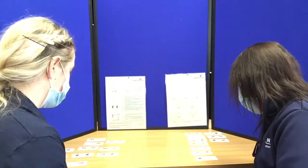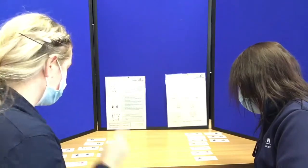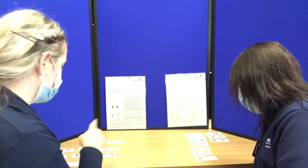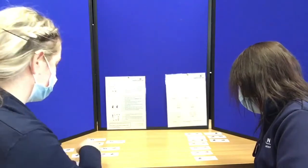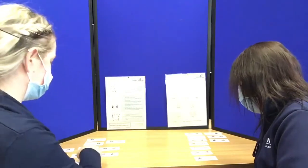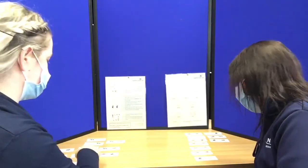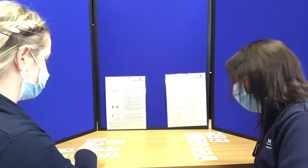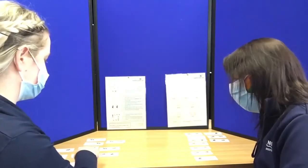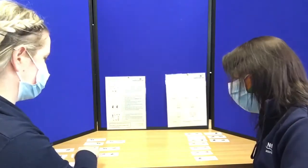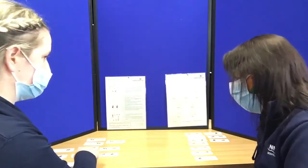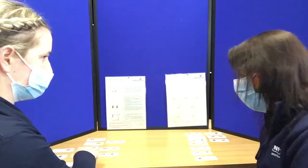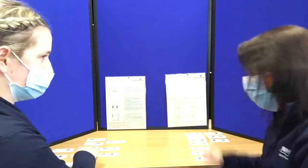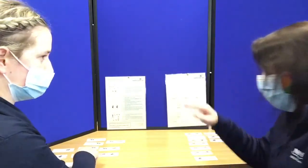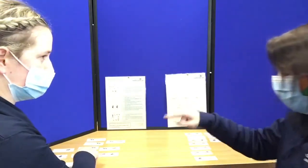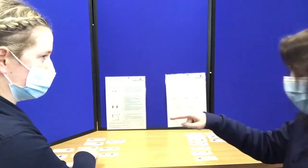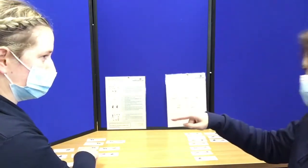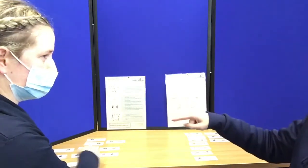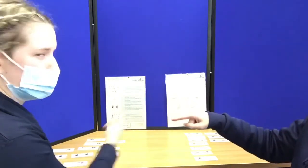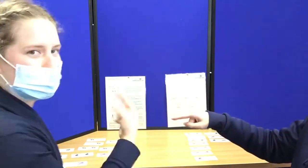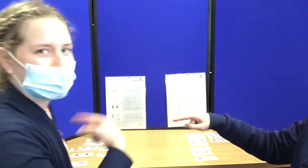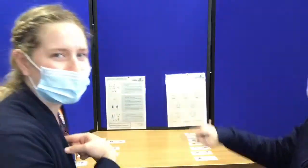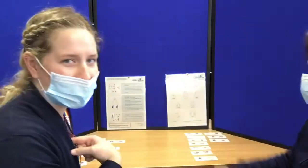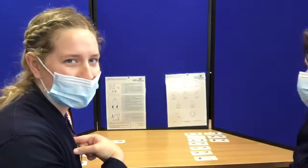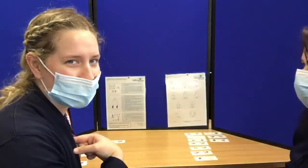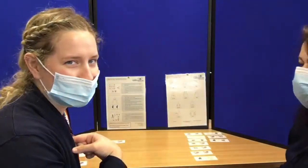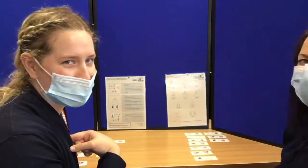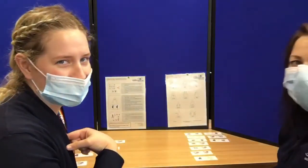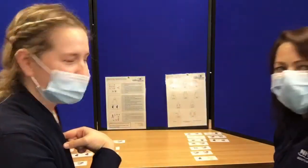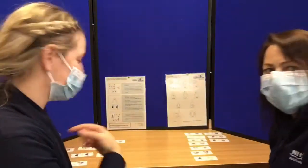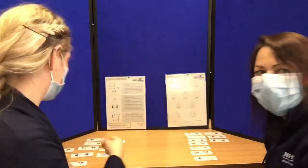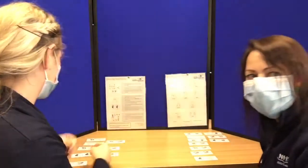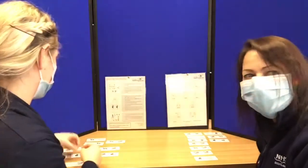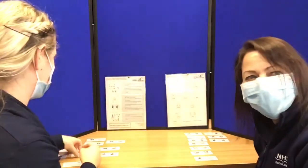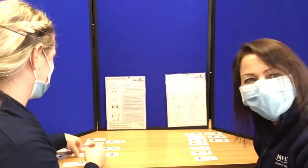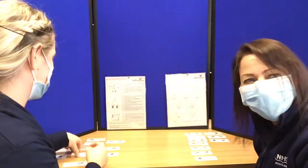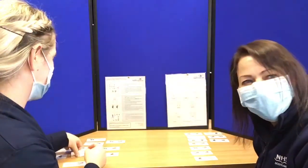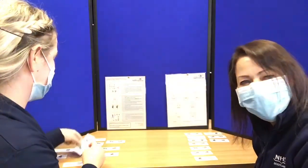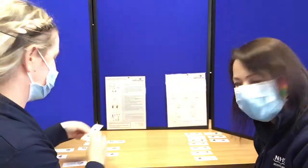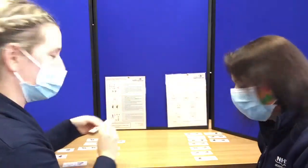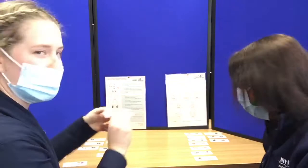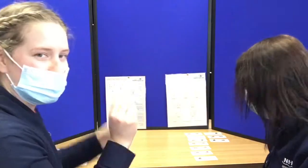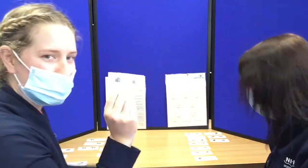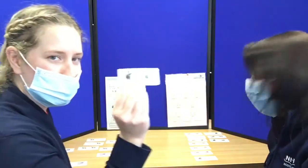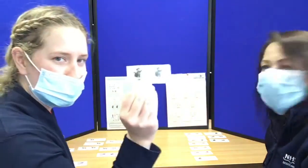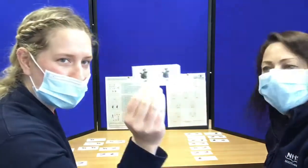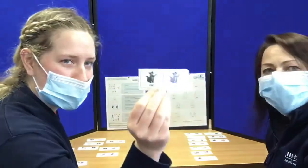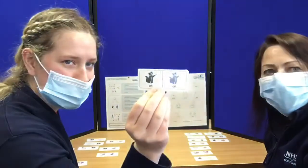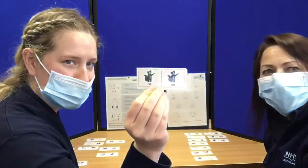Oh, Oh, it's you. I've got it. The double cat